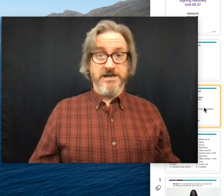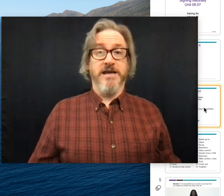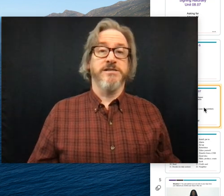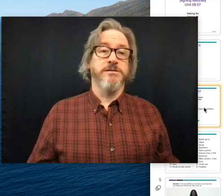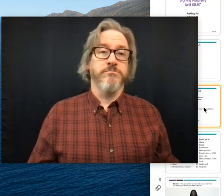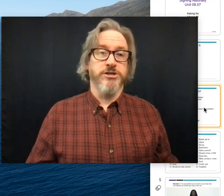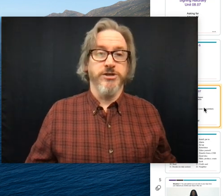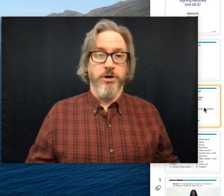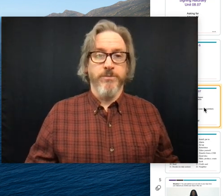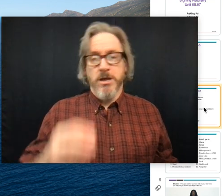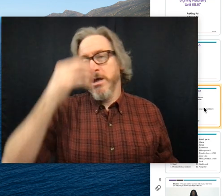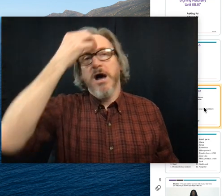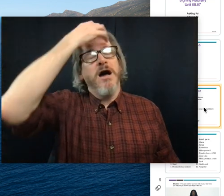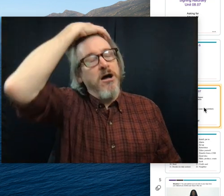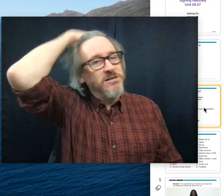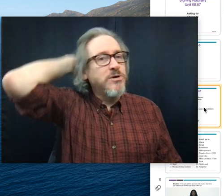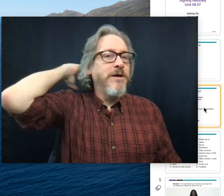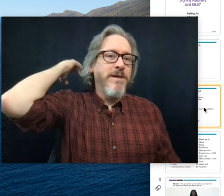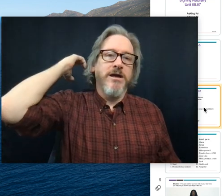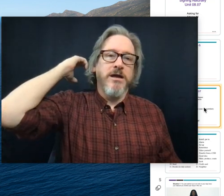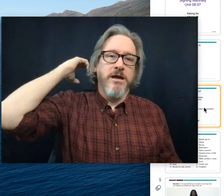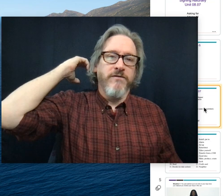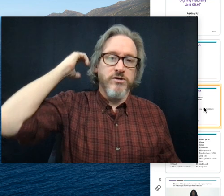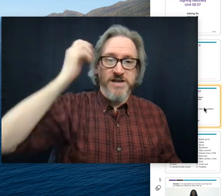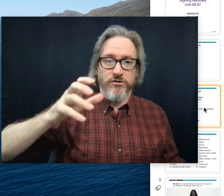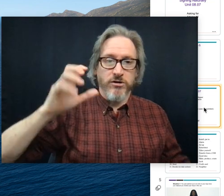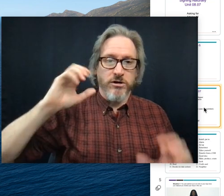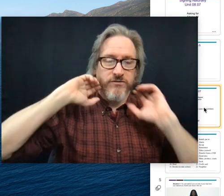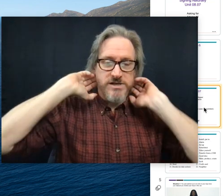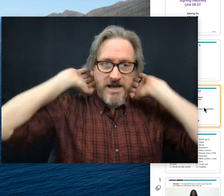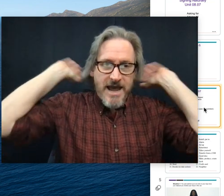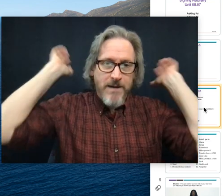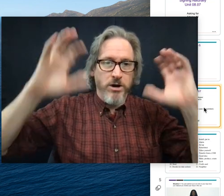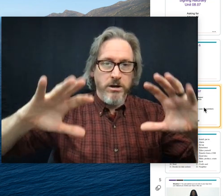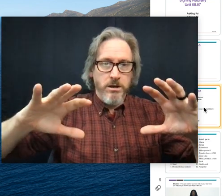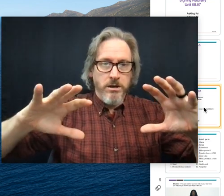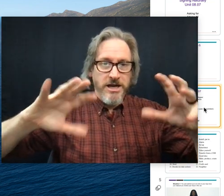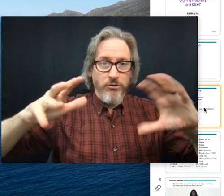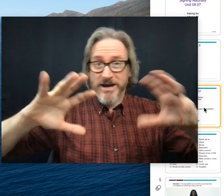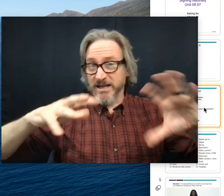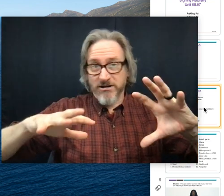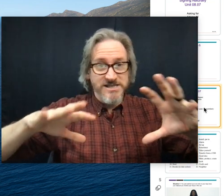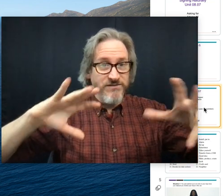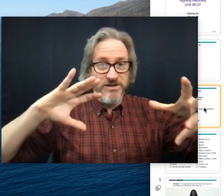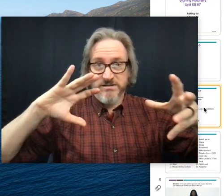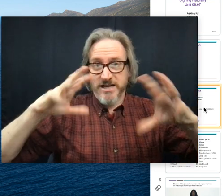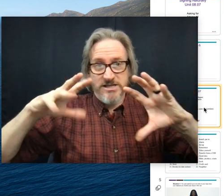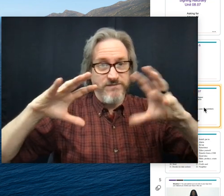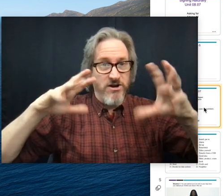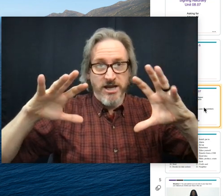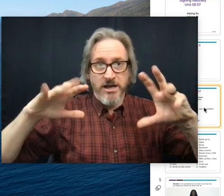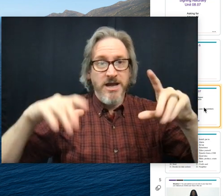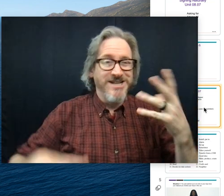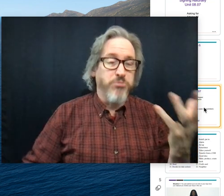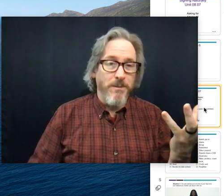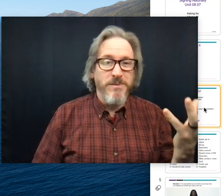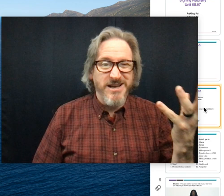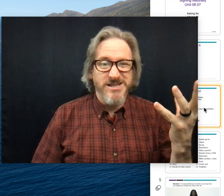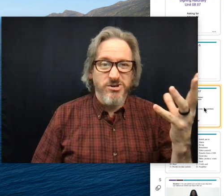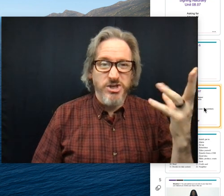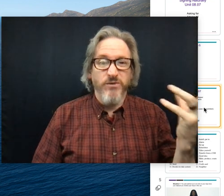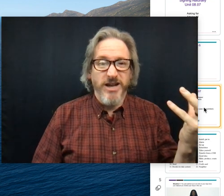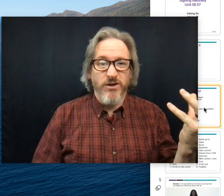just in case, just so you know. Also, it may, if there's any camera irregularities, if it gets funky, it's